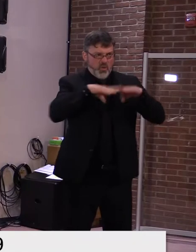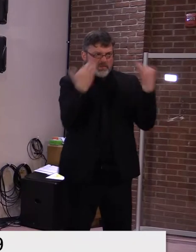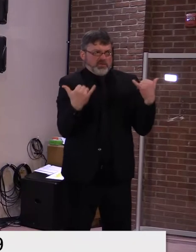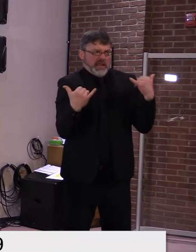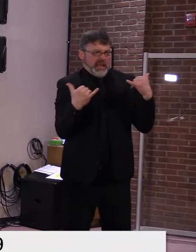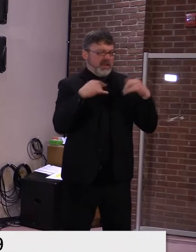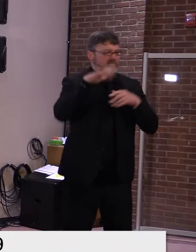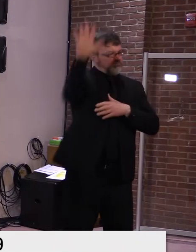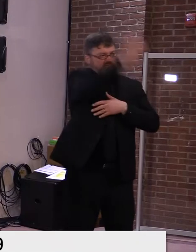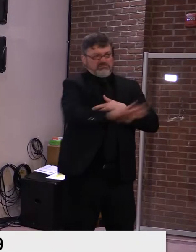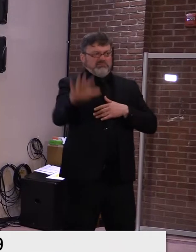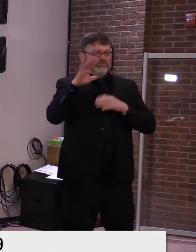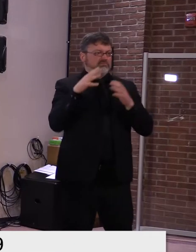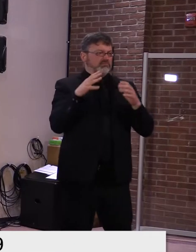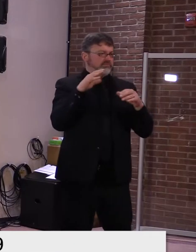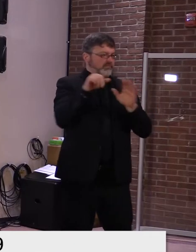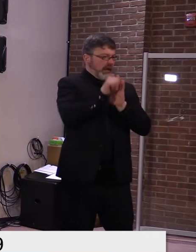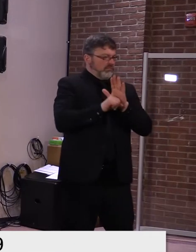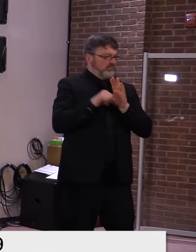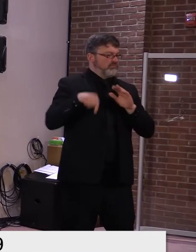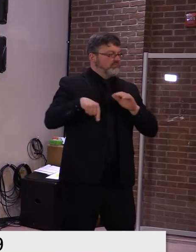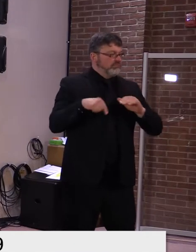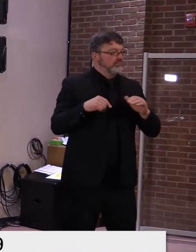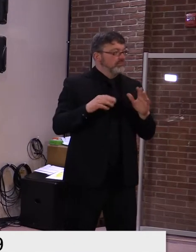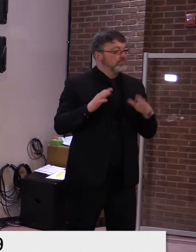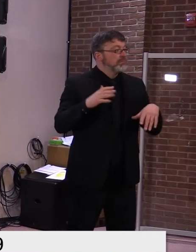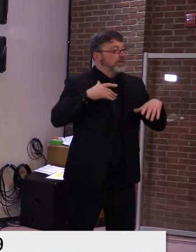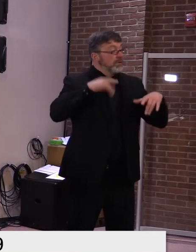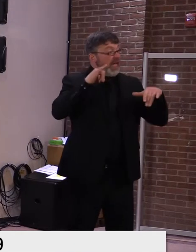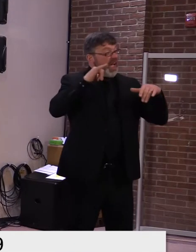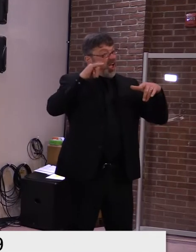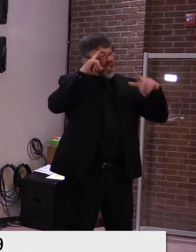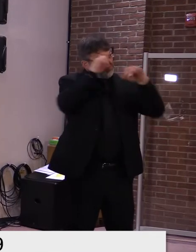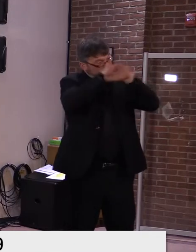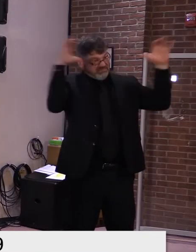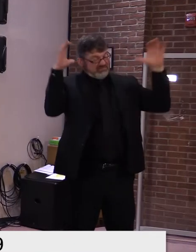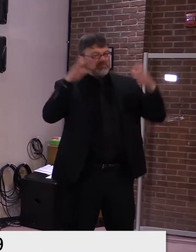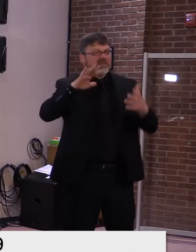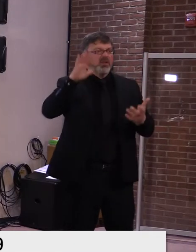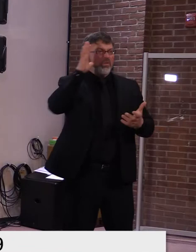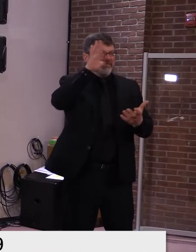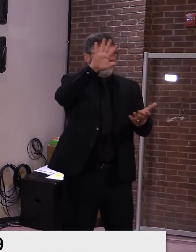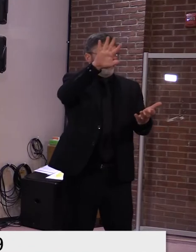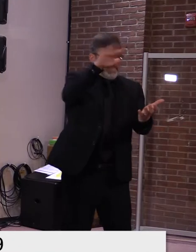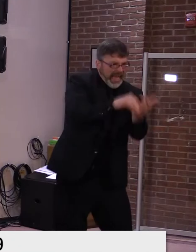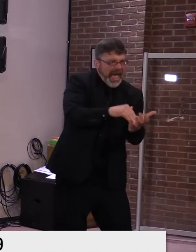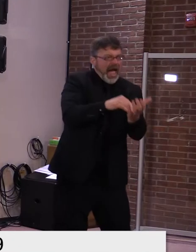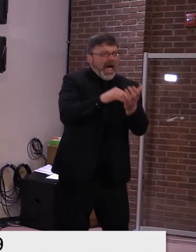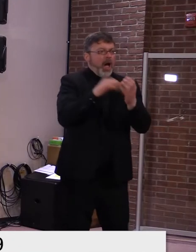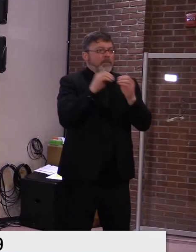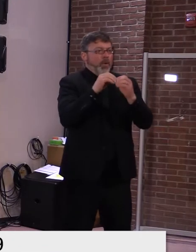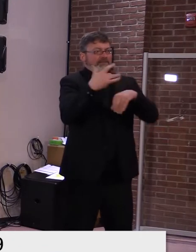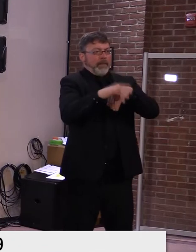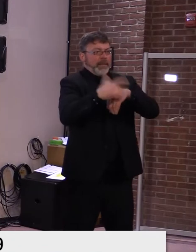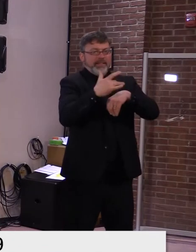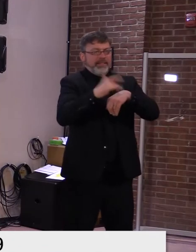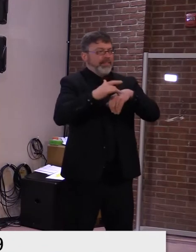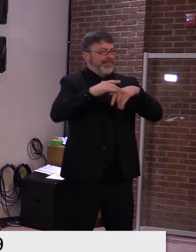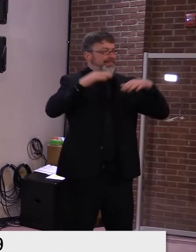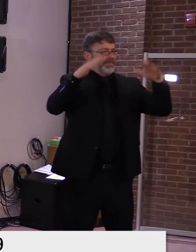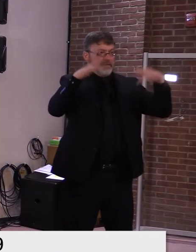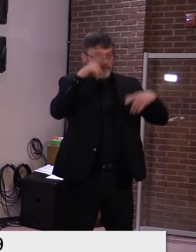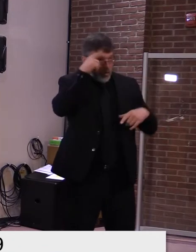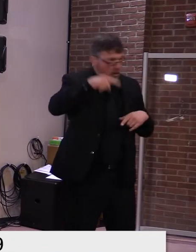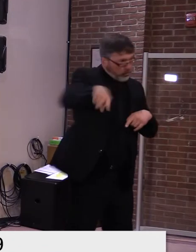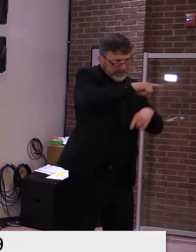nearly 5,000 appointments will be added over the course of a week. As a reminder,